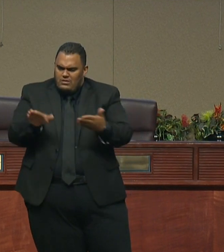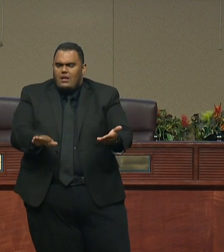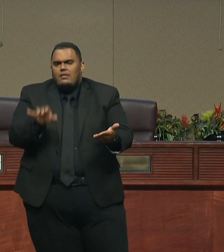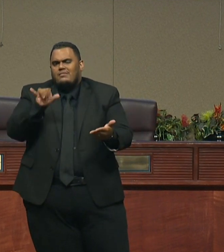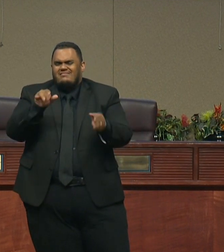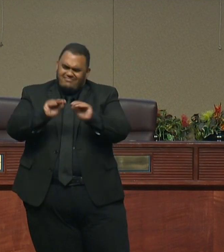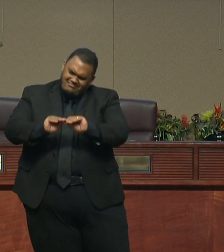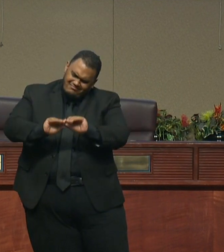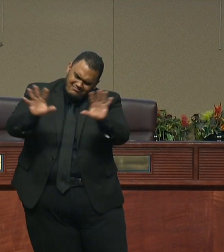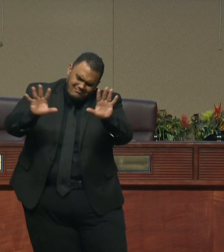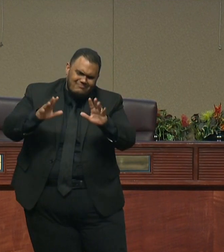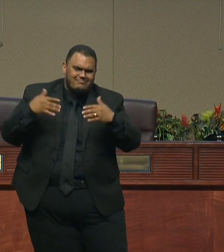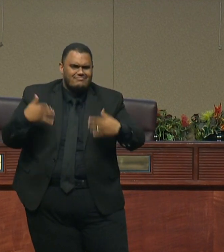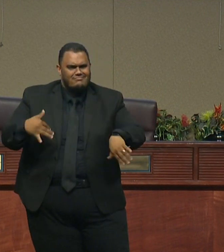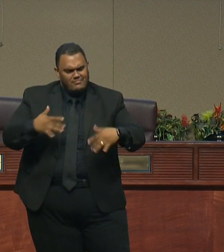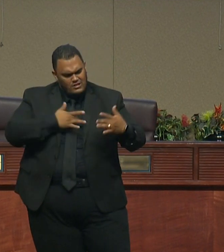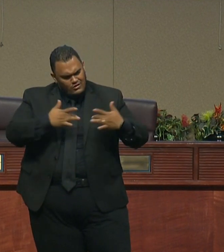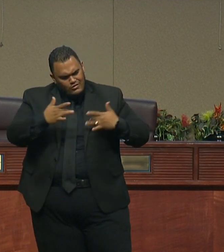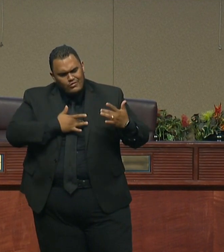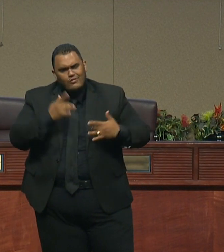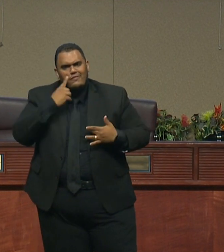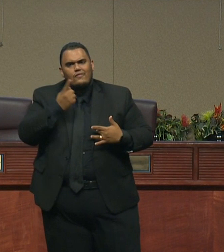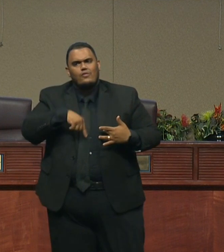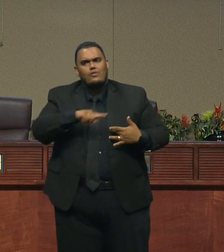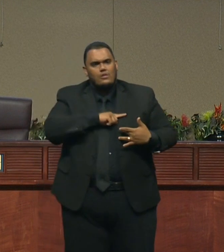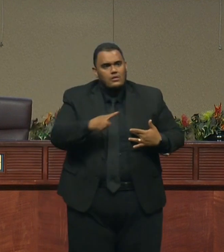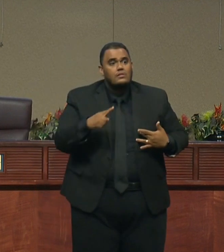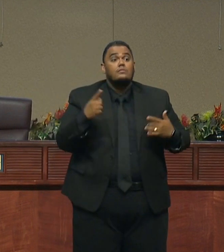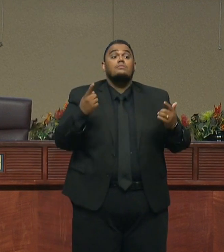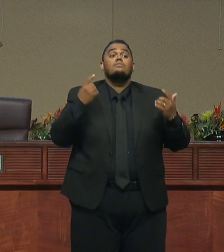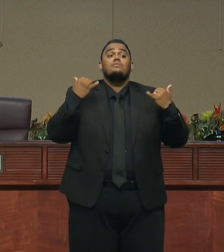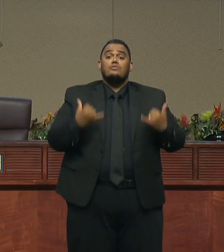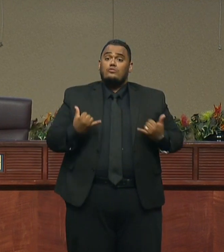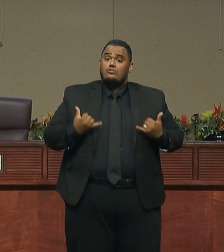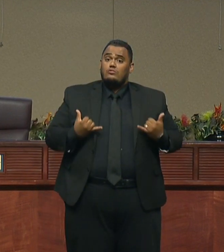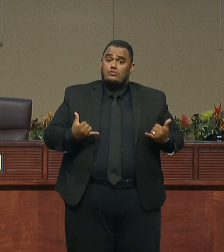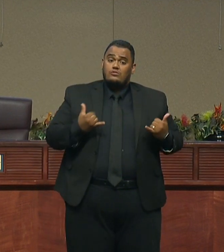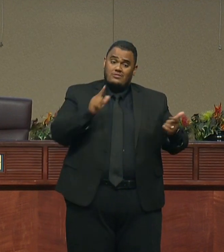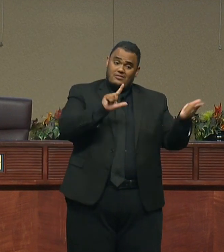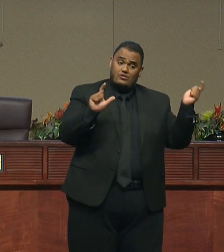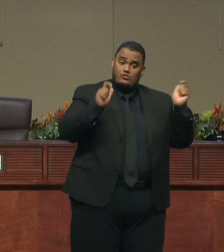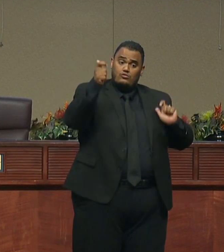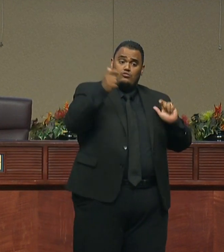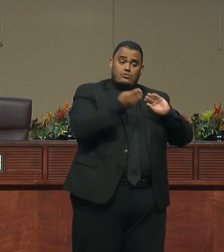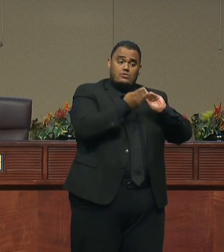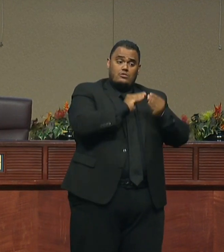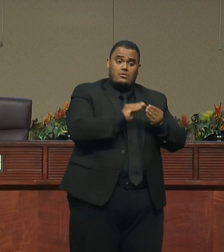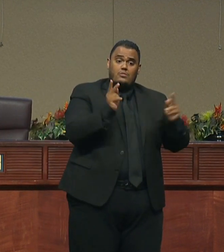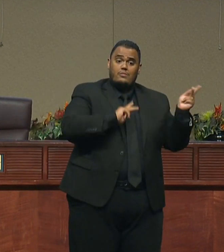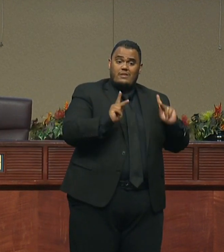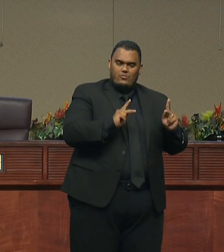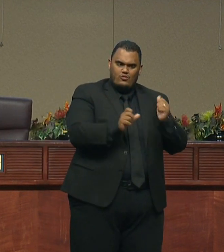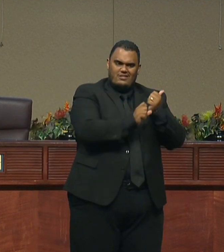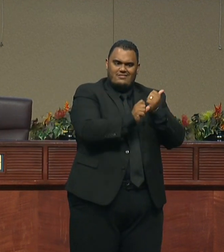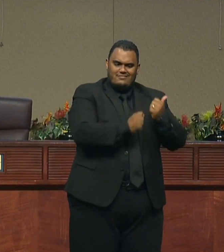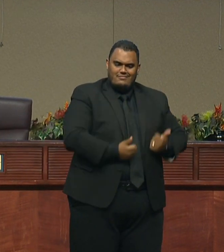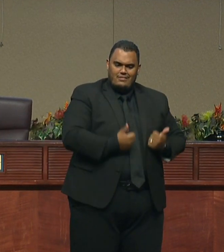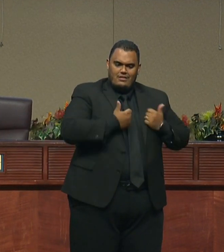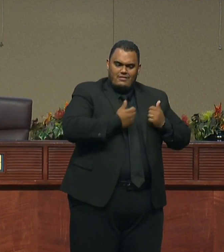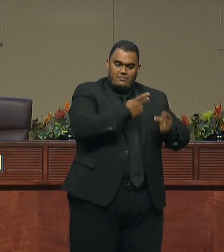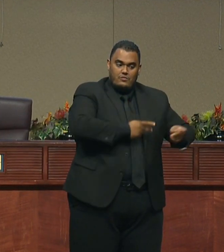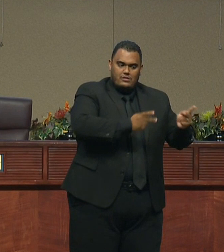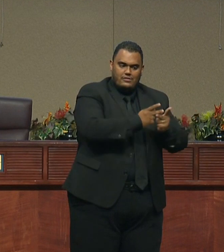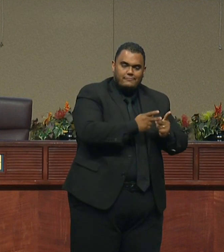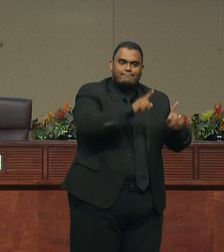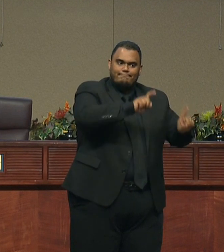big concern for us, and especially now with the large number of people in assisted living facilities with